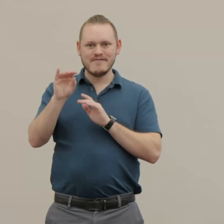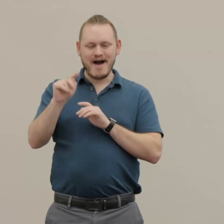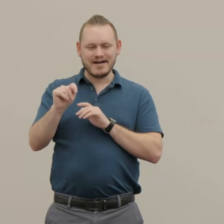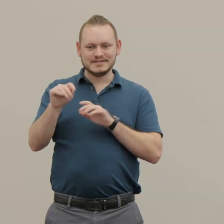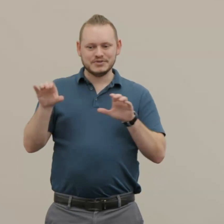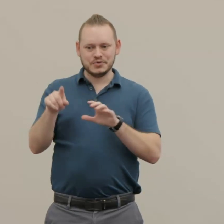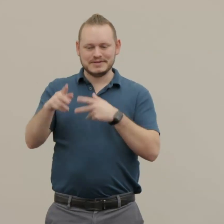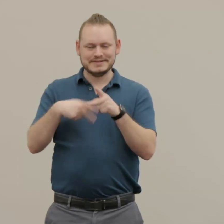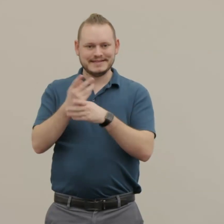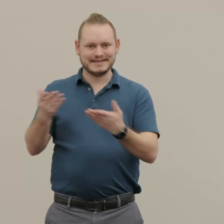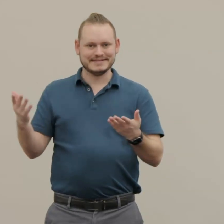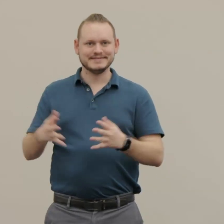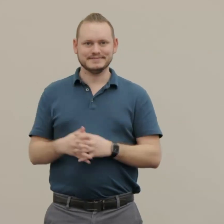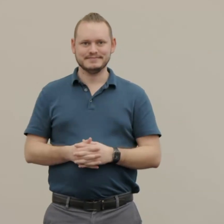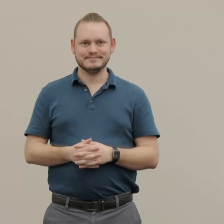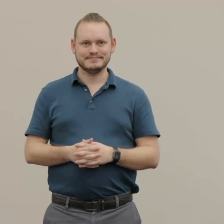these things.